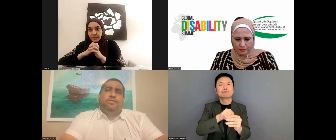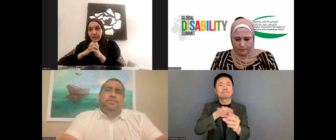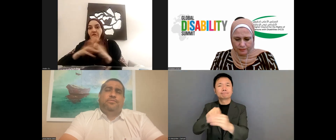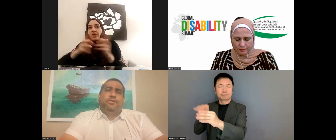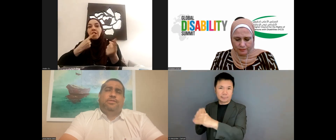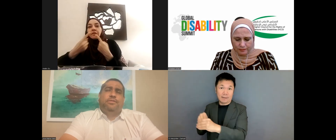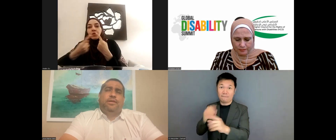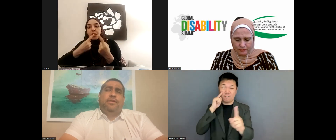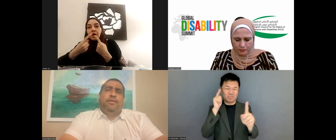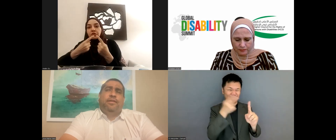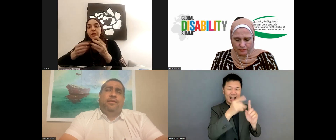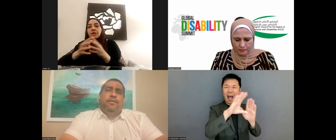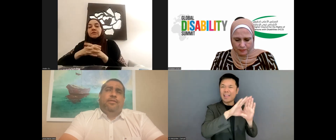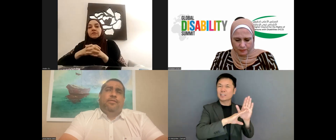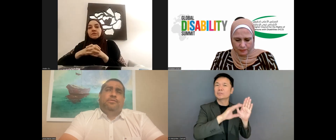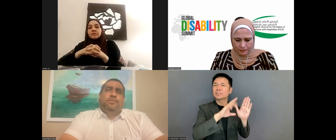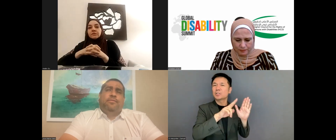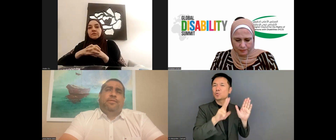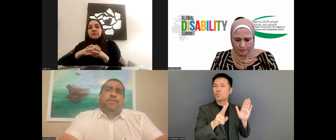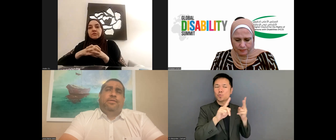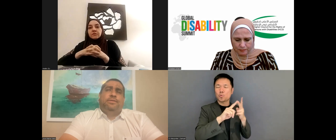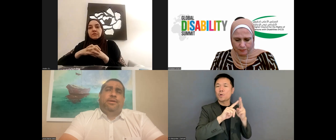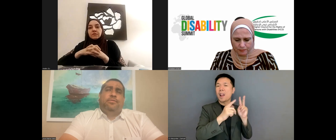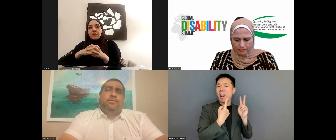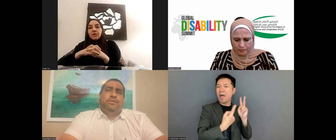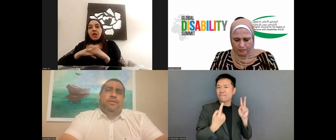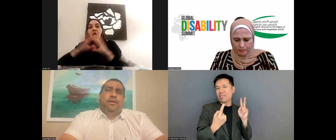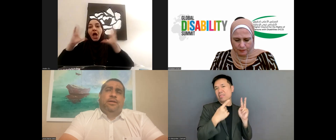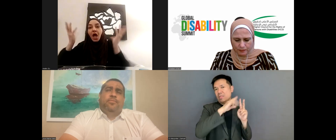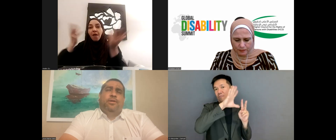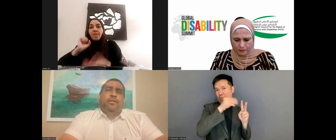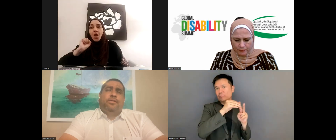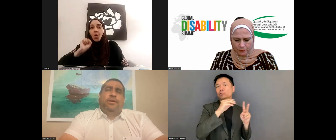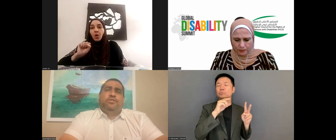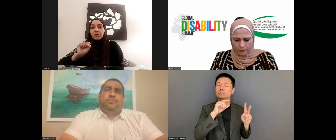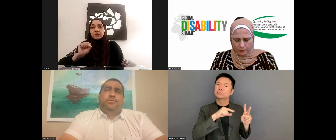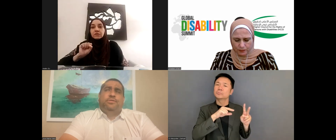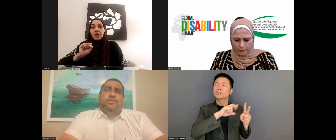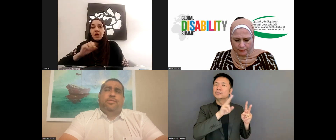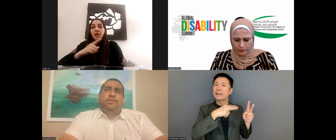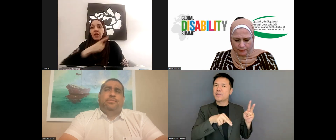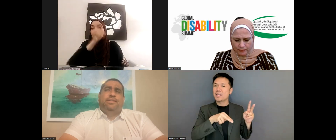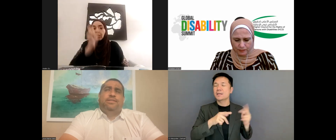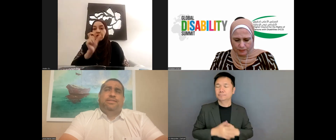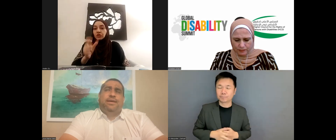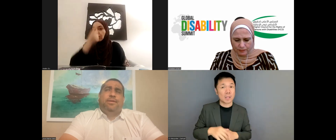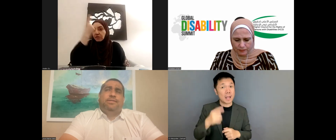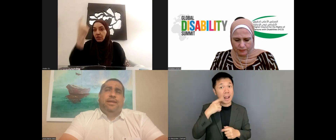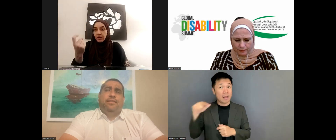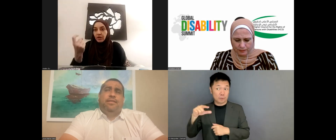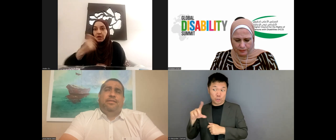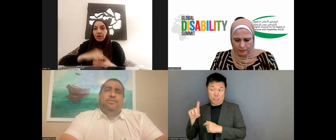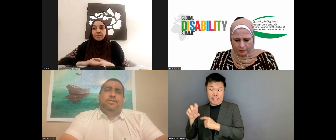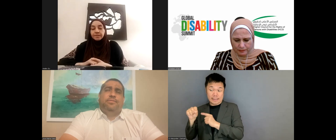Article 32, Article 11. Also, we have learned about what are the connections between the Global Disability